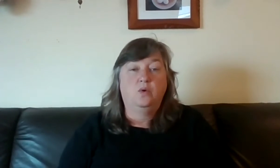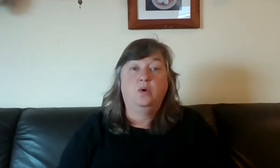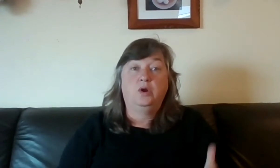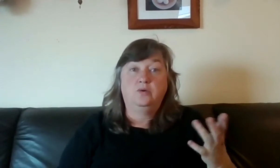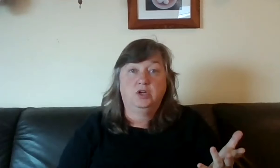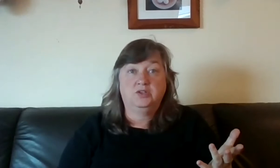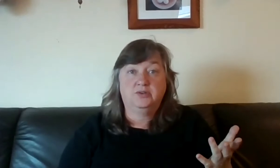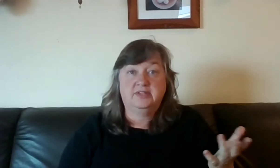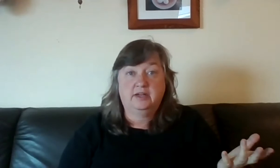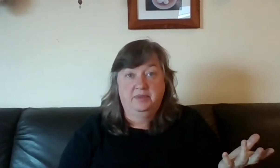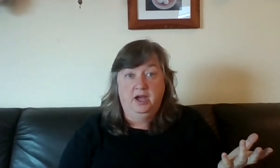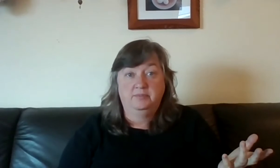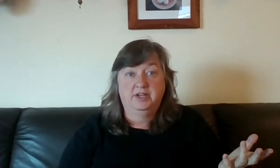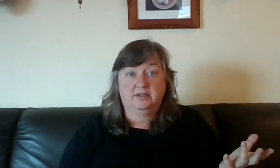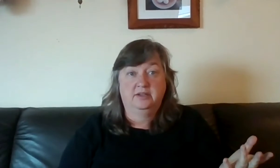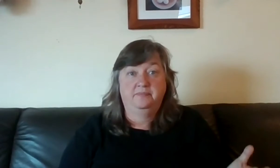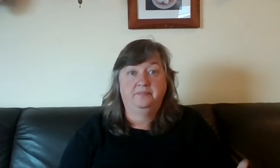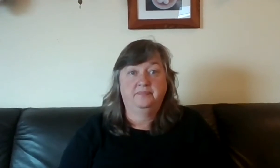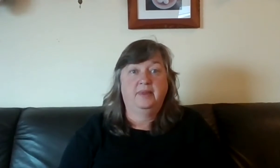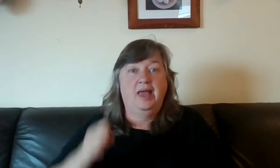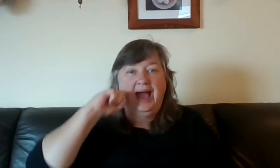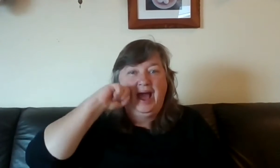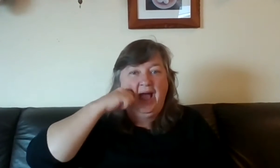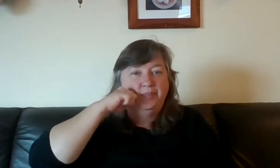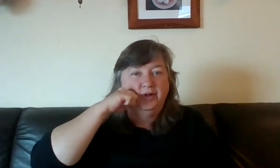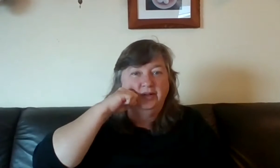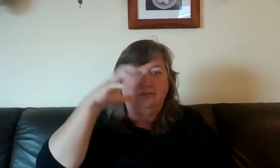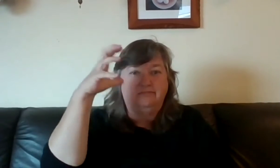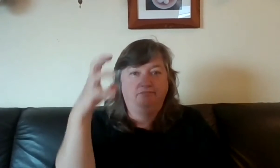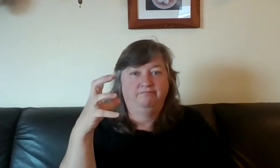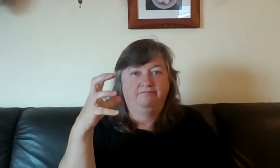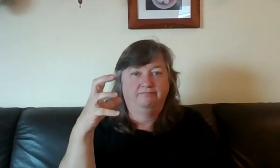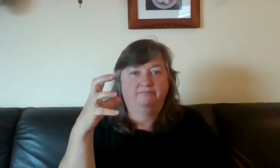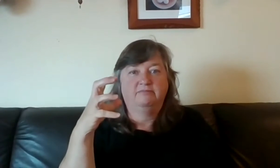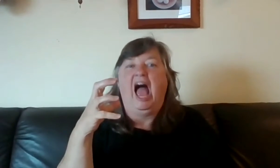Or you can also set up the object. Apple.